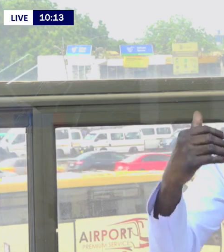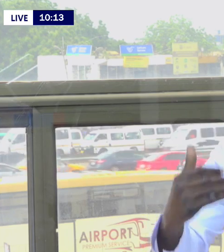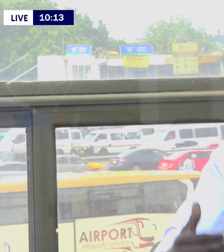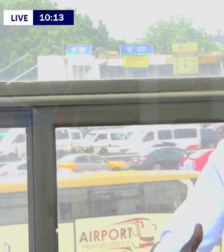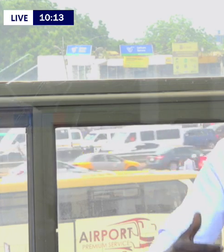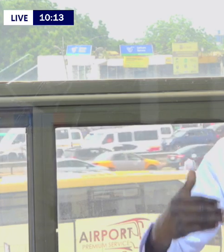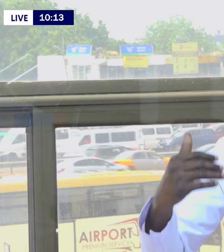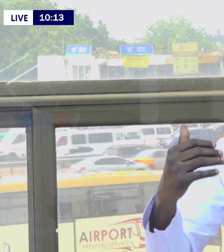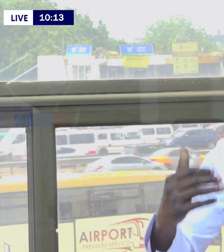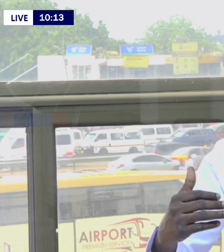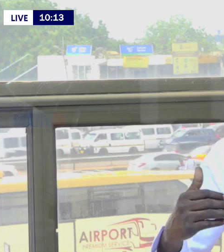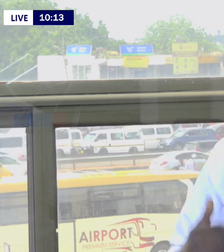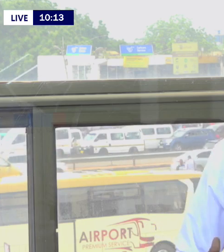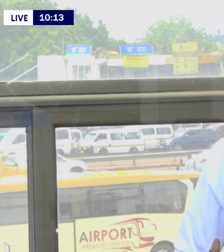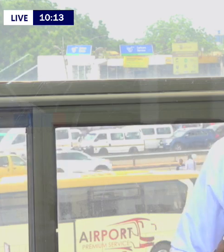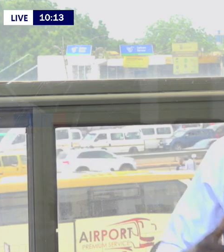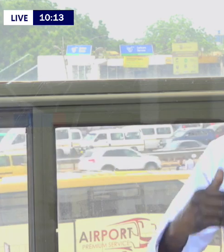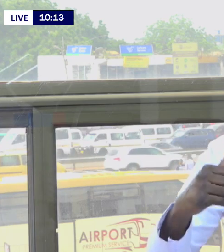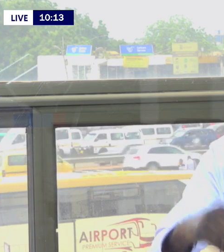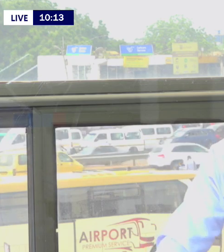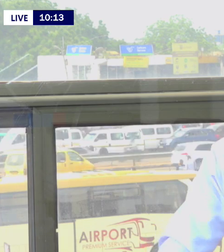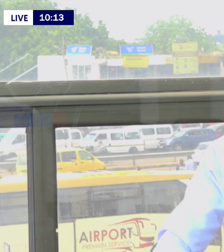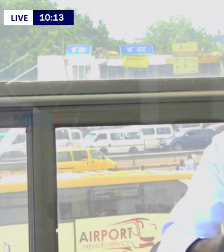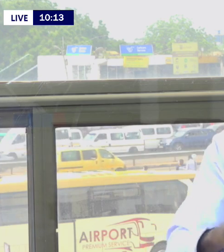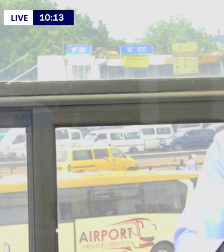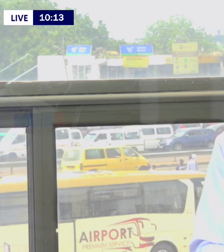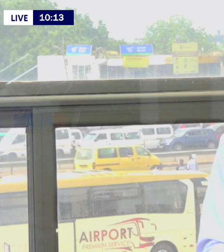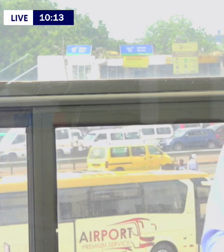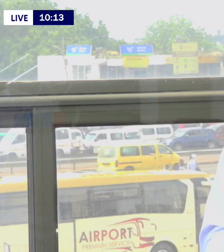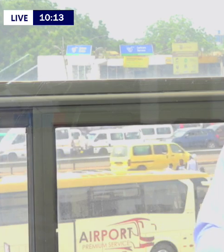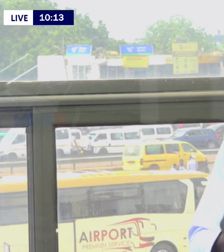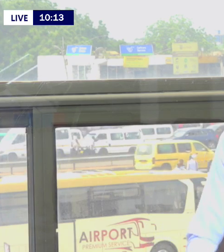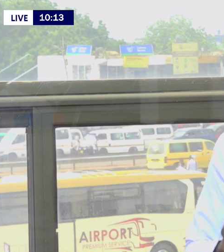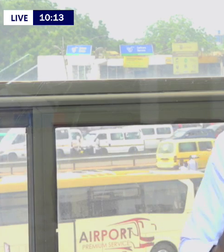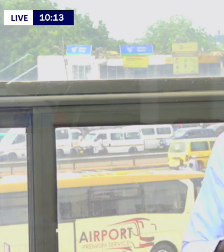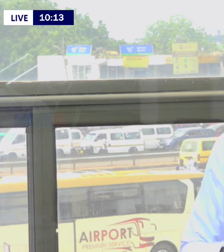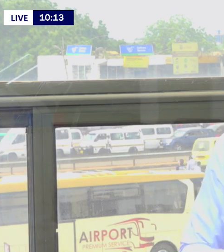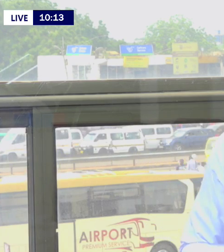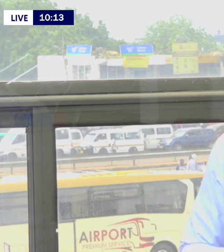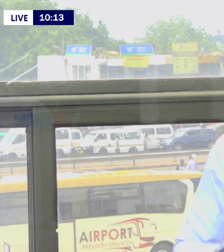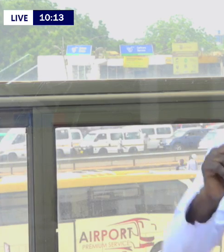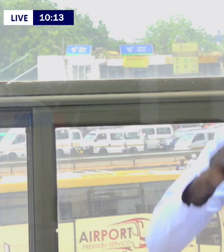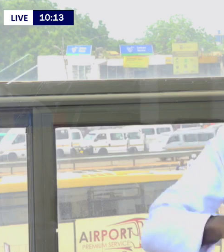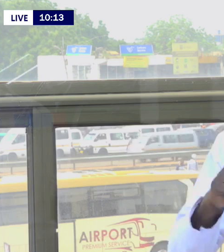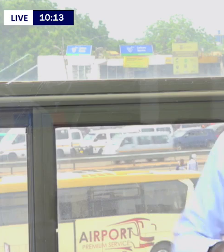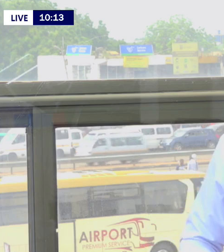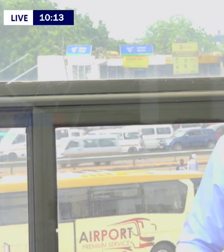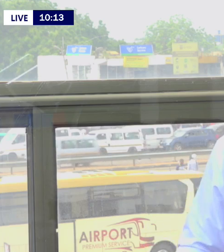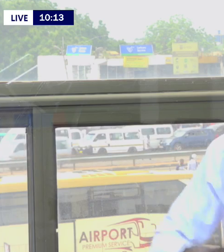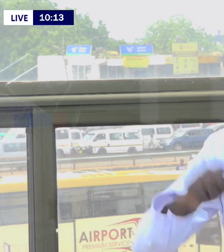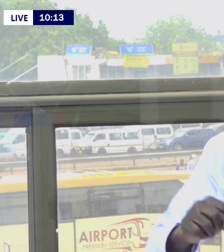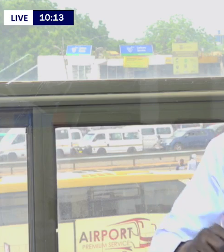ya nanti mo be pimne ene EC an kasa an kasa the reasons nti a omo dwen